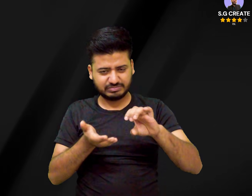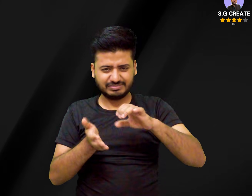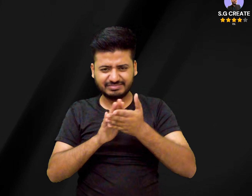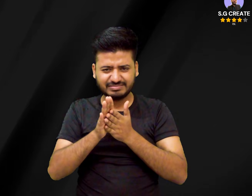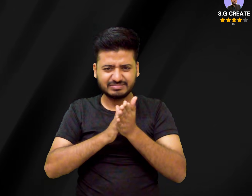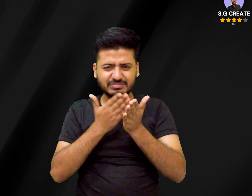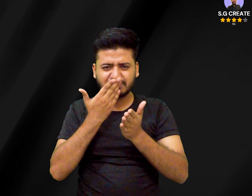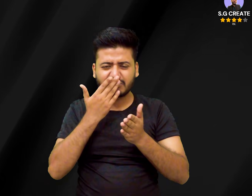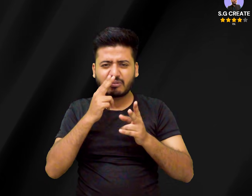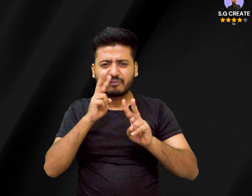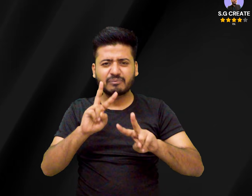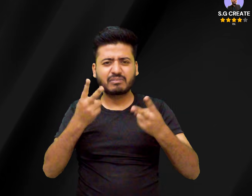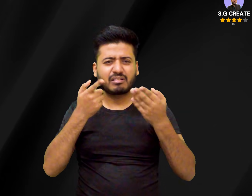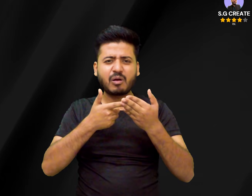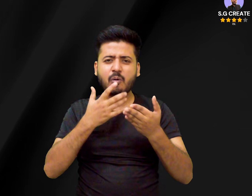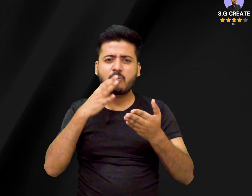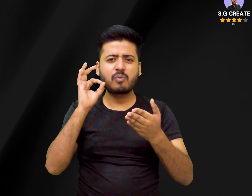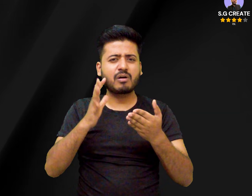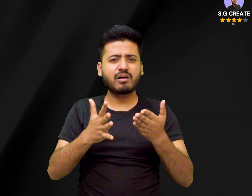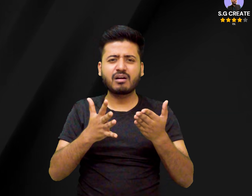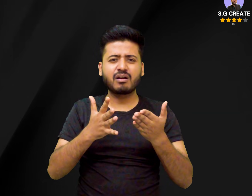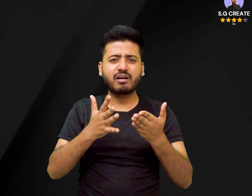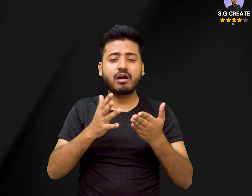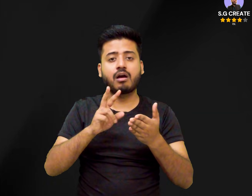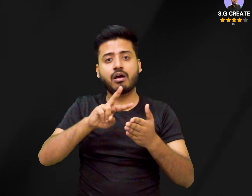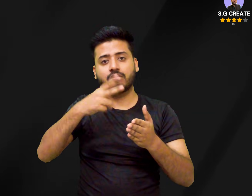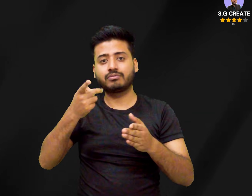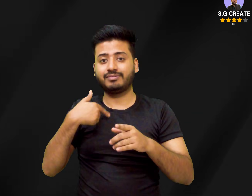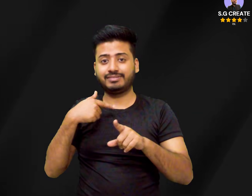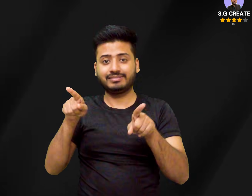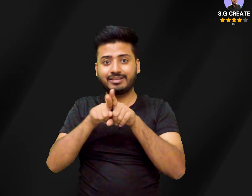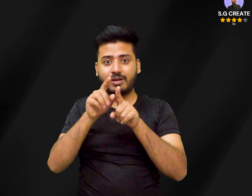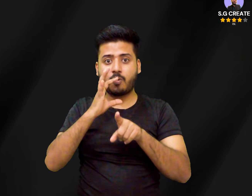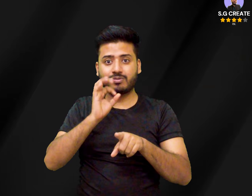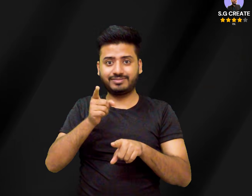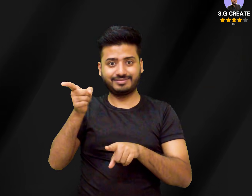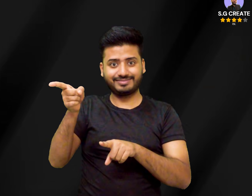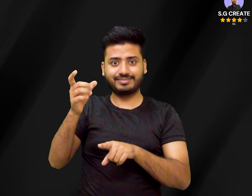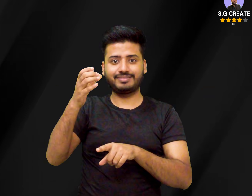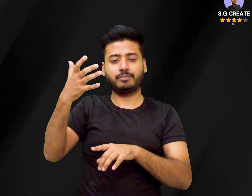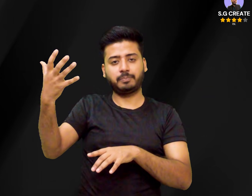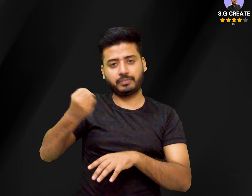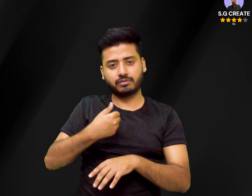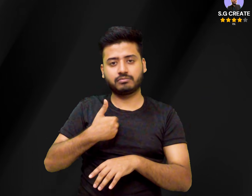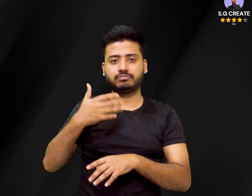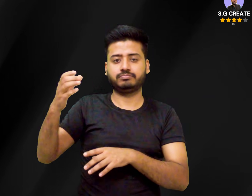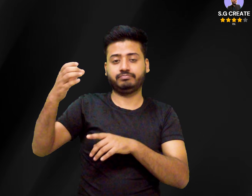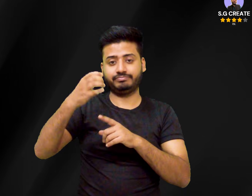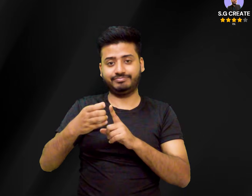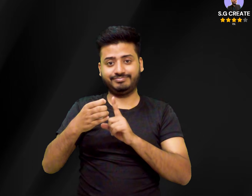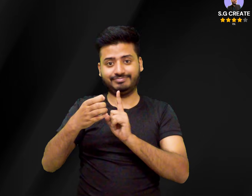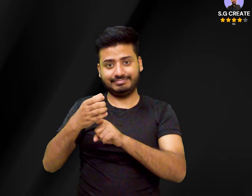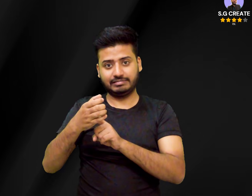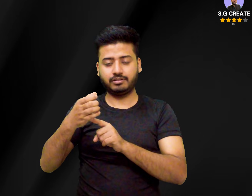type of coconut oil I use. However, I can confirm the general differences in production methods and nutritional content you